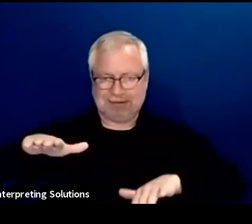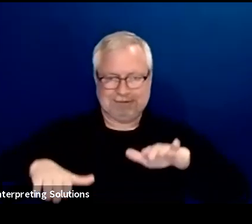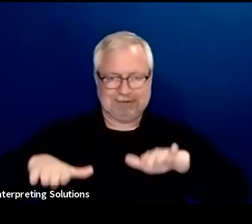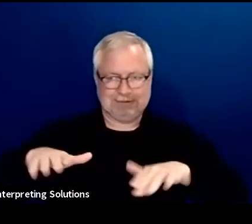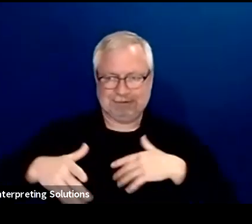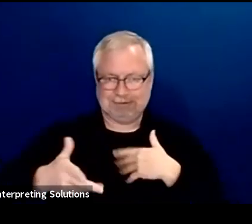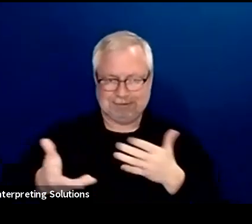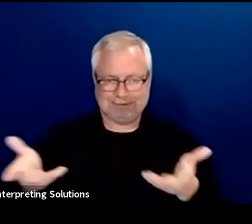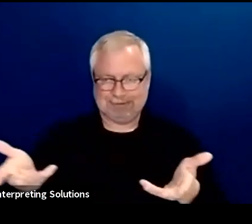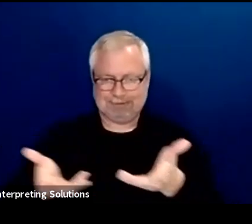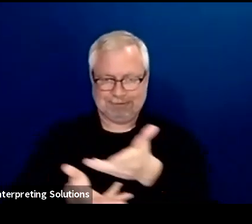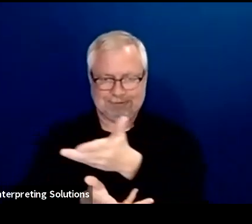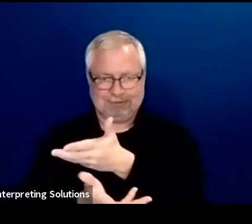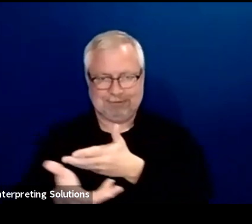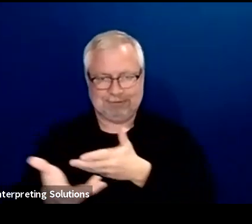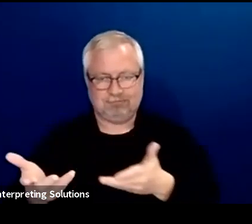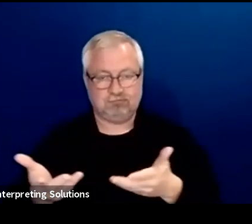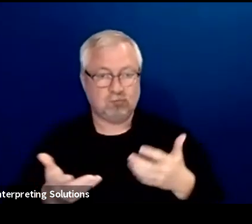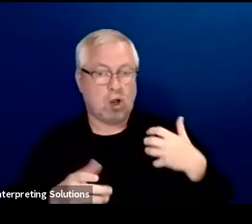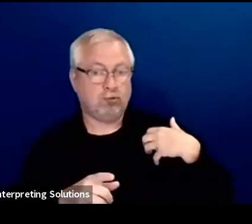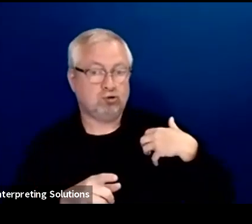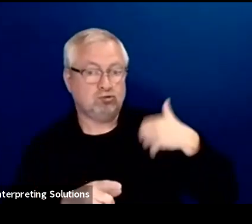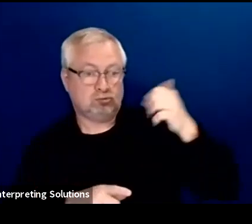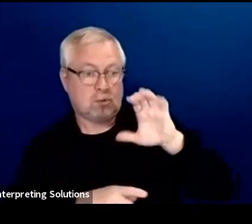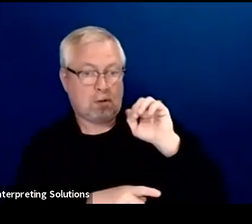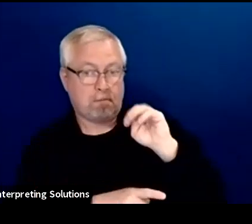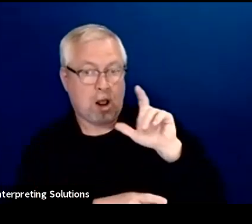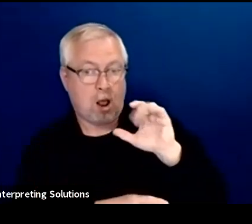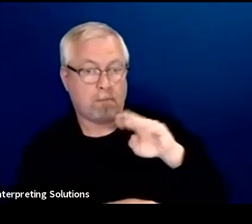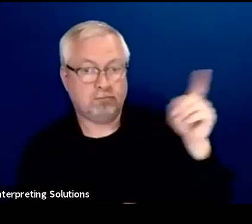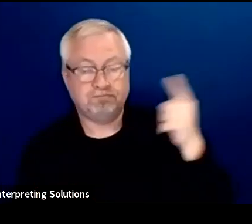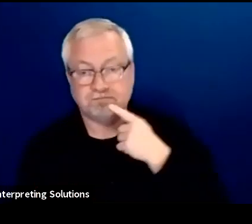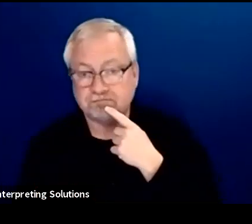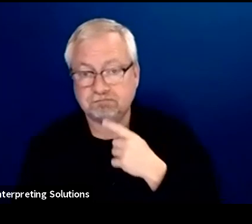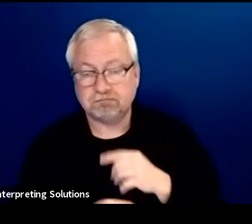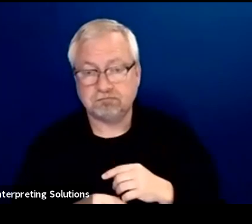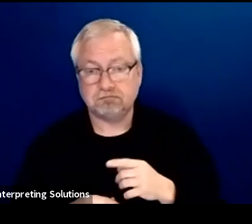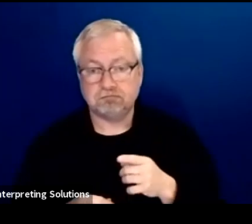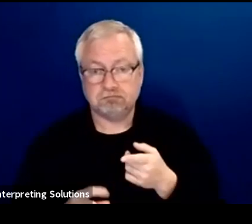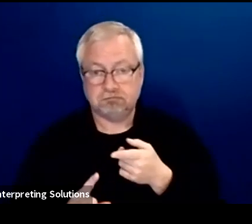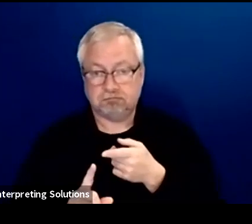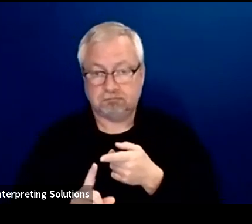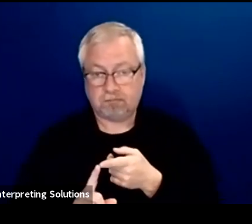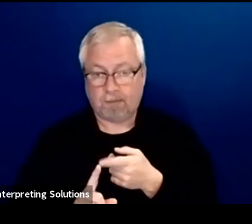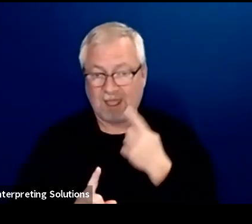Malcolm brought up a good point. Because if I'm not, they were using, I think Hubei province